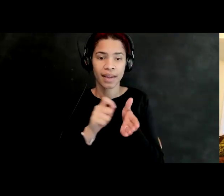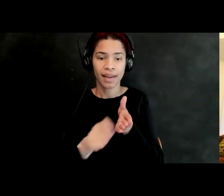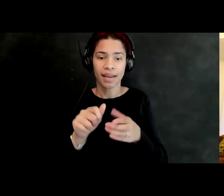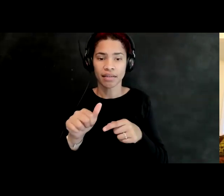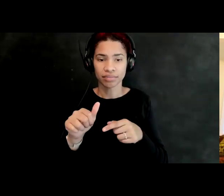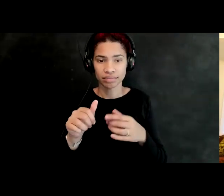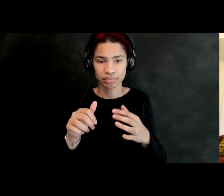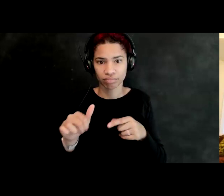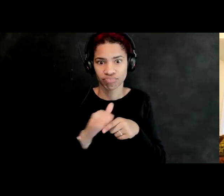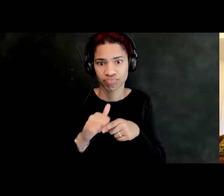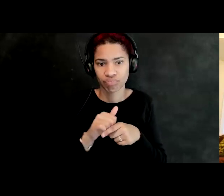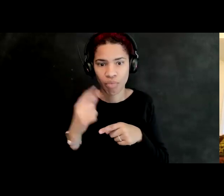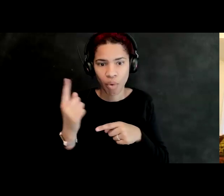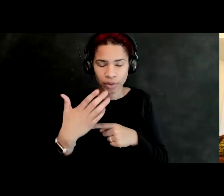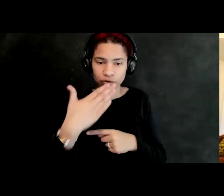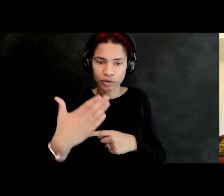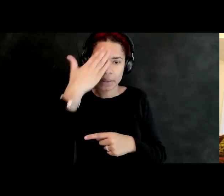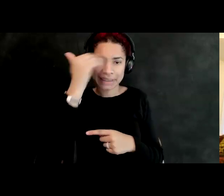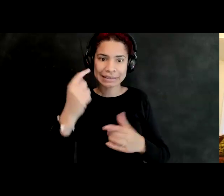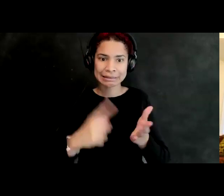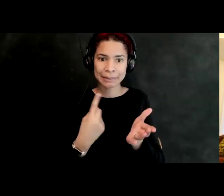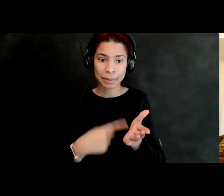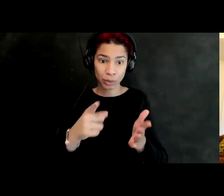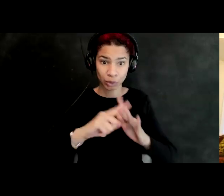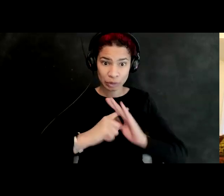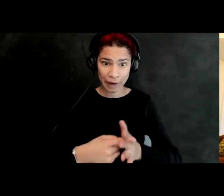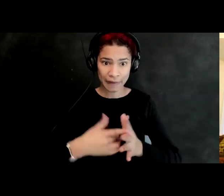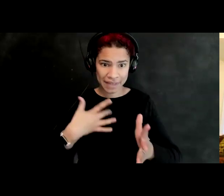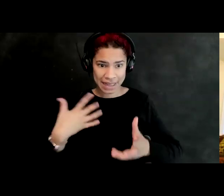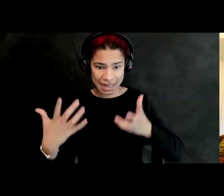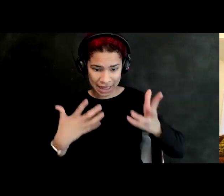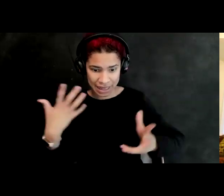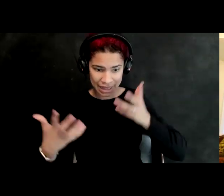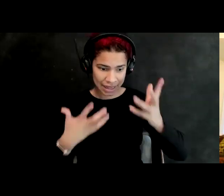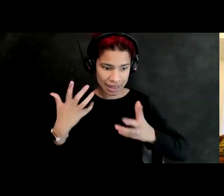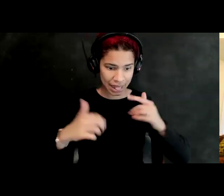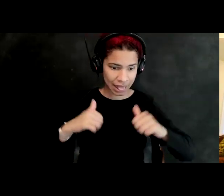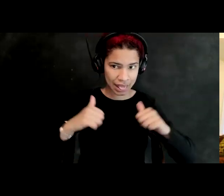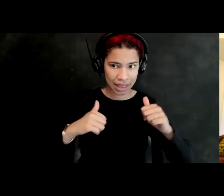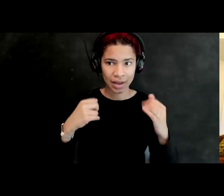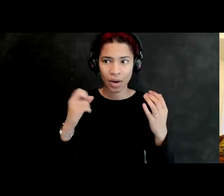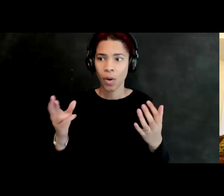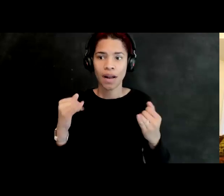interesting when it comes to this, because sometimes you're hesitant when you start. You're just like, oh, you know, today I don't